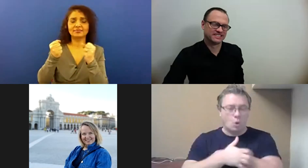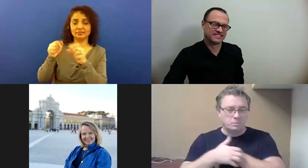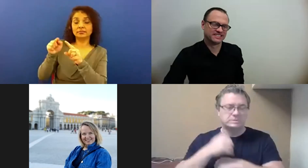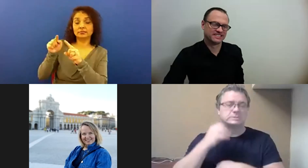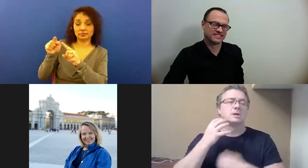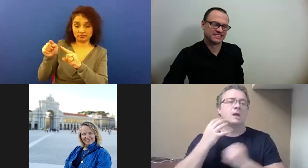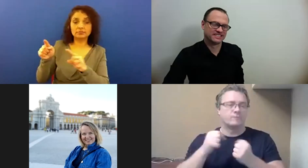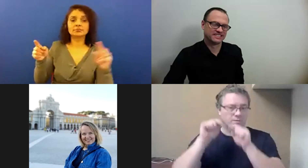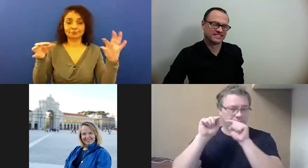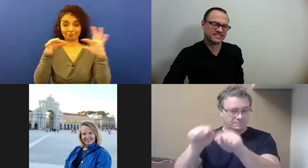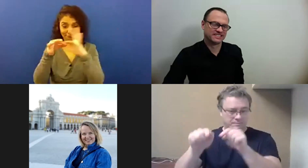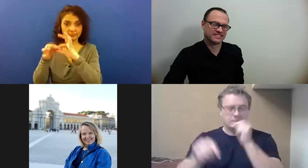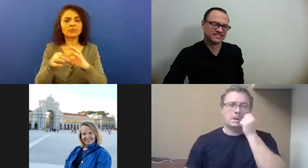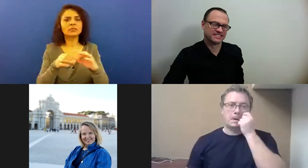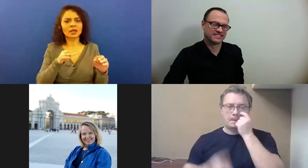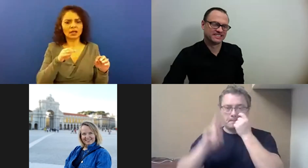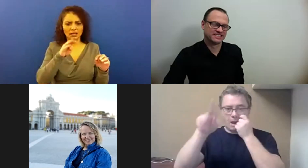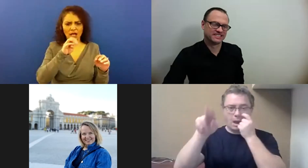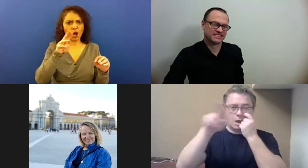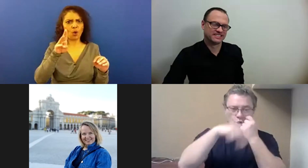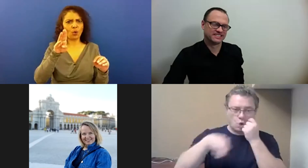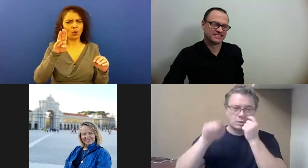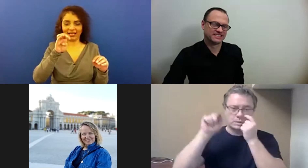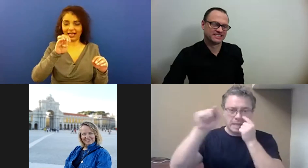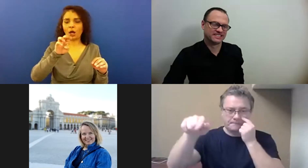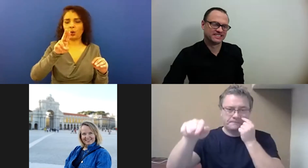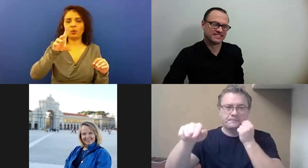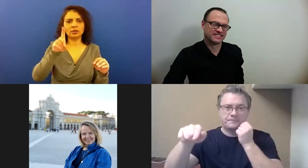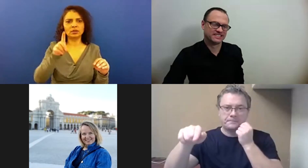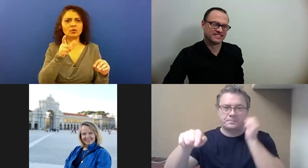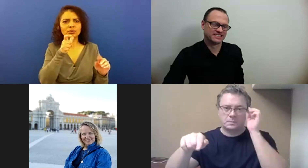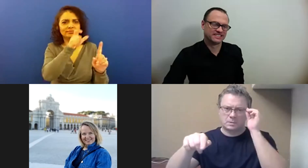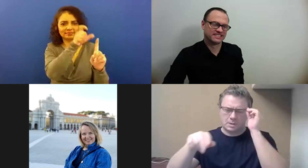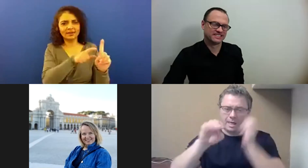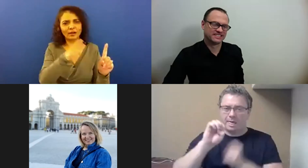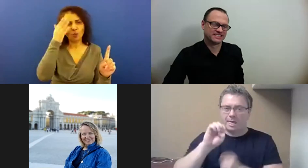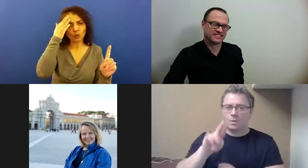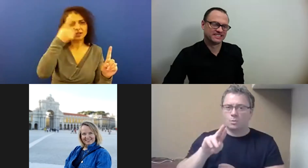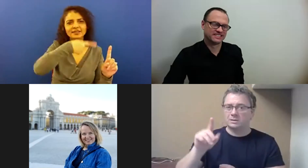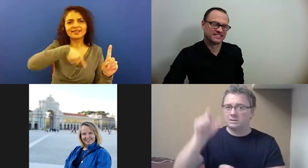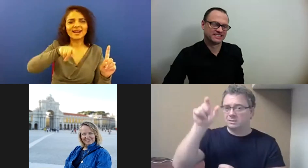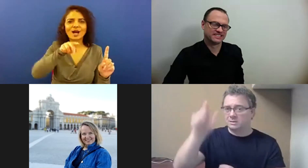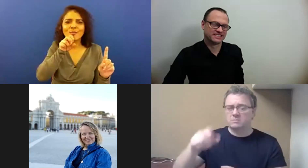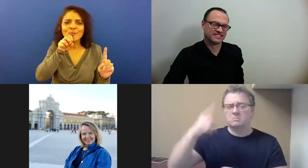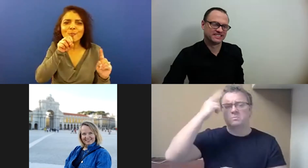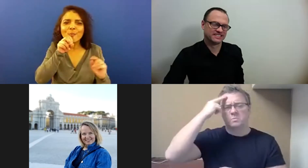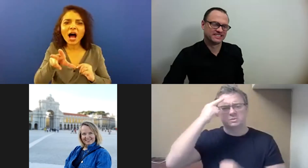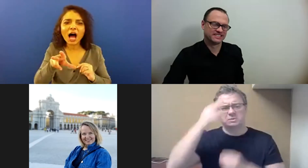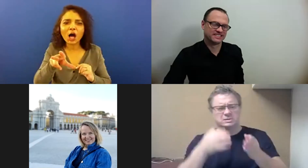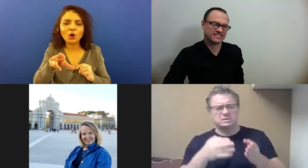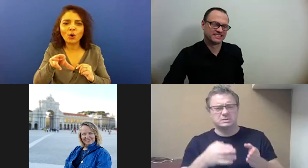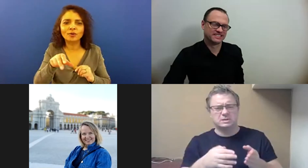And on an EU level, the EUD had contact, brought me in contact with an EU level Roma